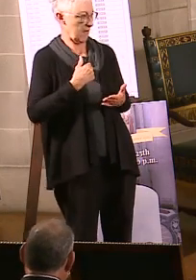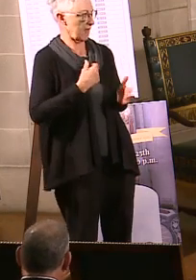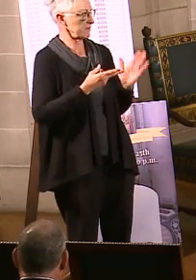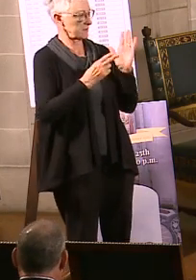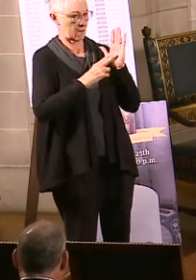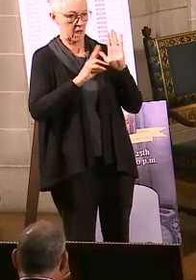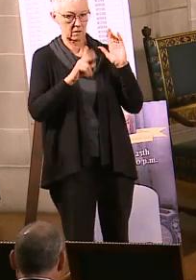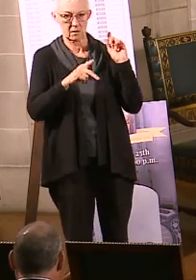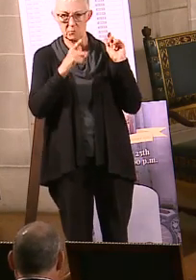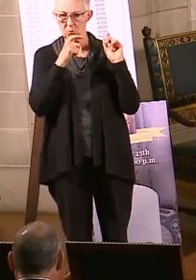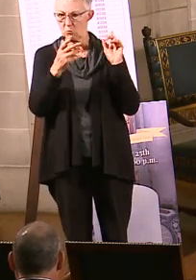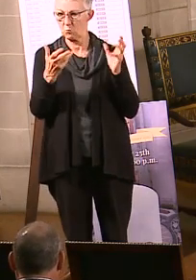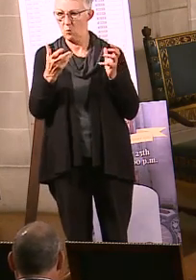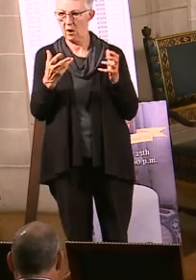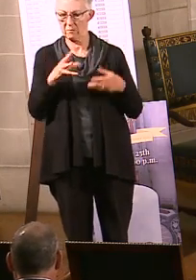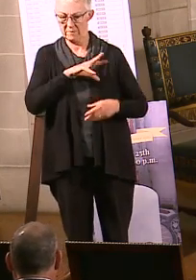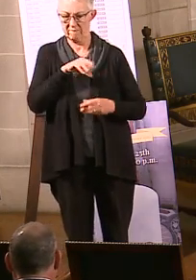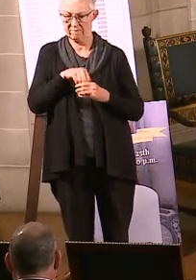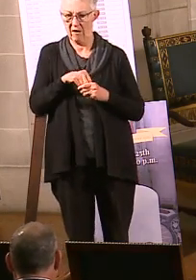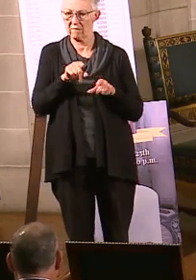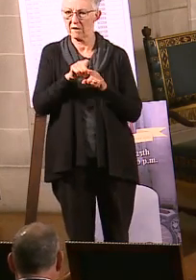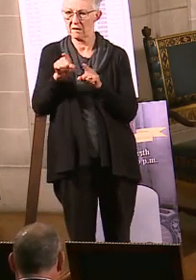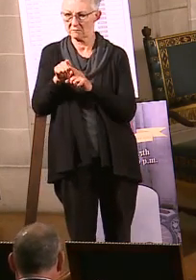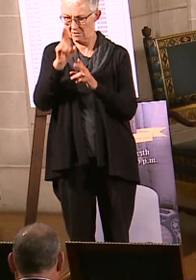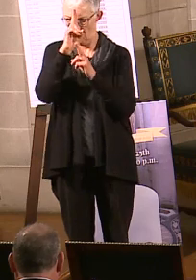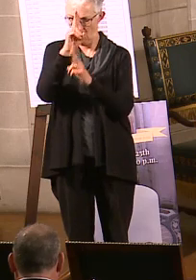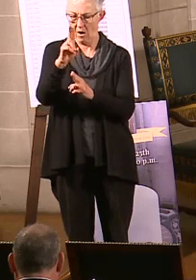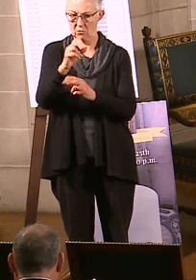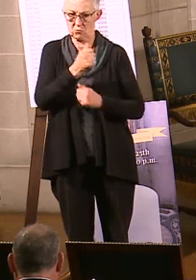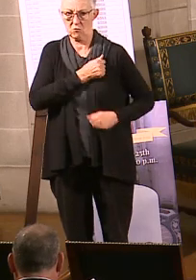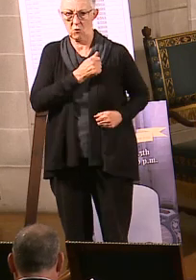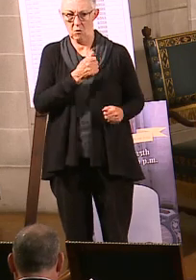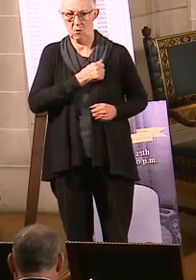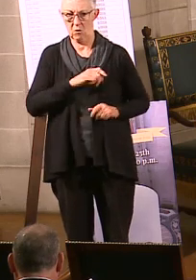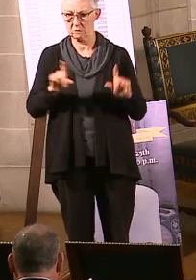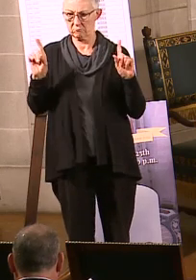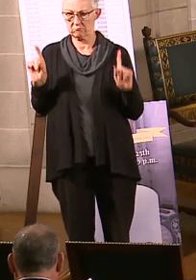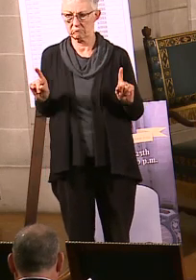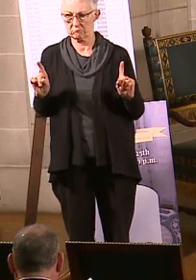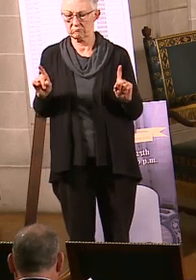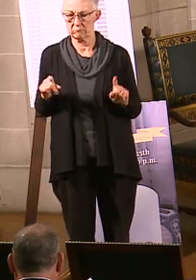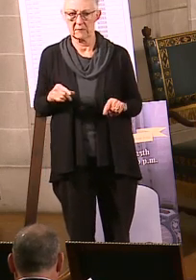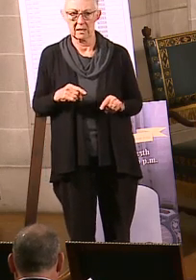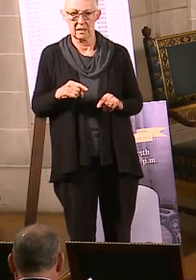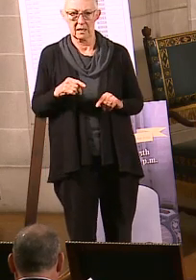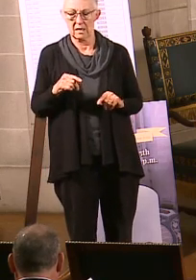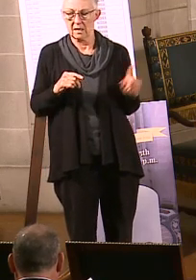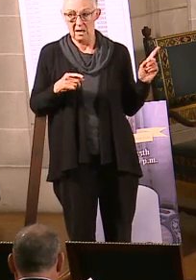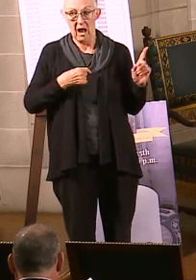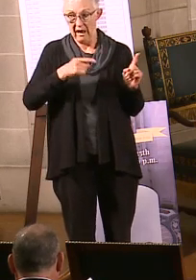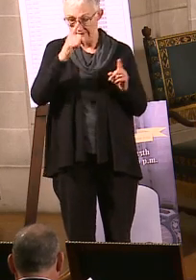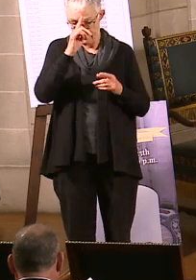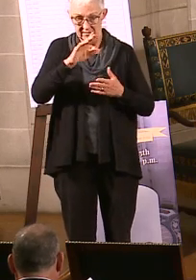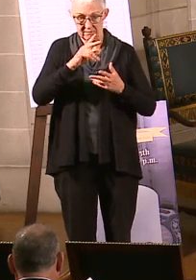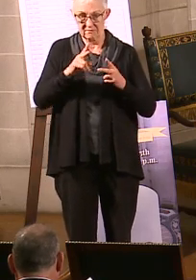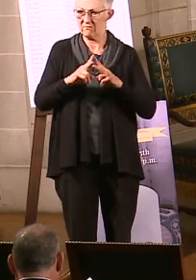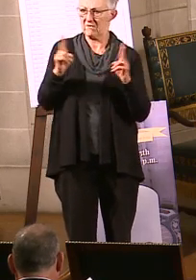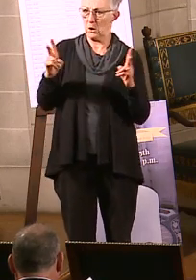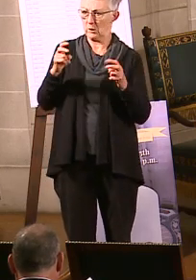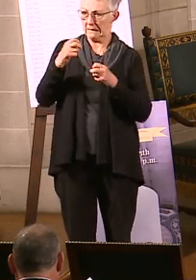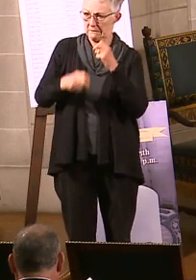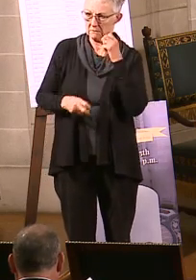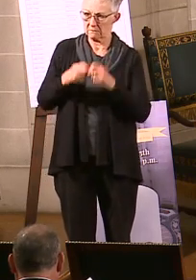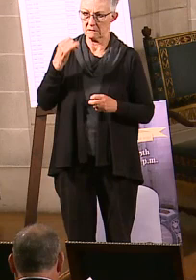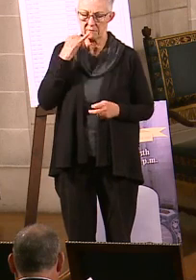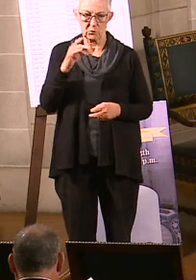guard members that would like to be sentinels. No, I think that this whole thing is difficult. I think it's difficult when you miss a birthday. I think